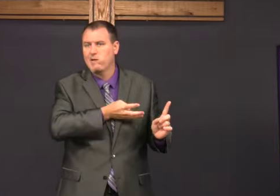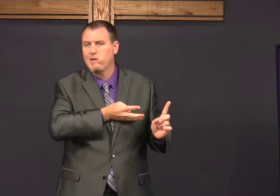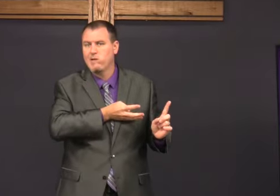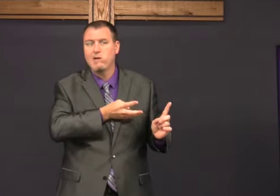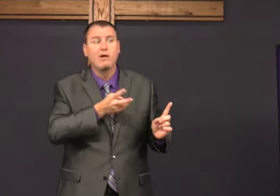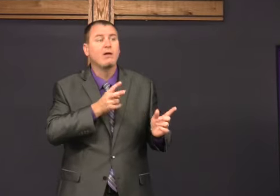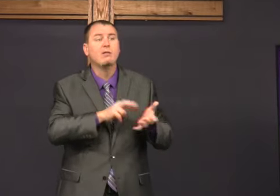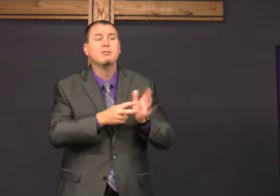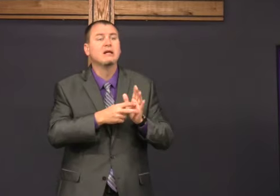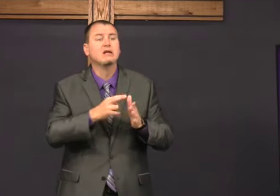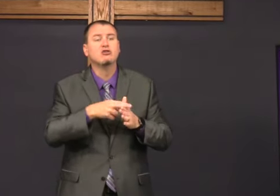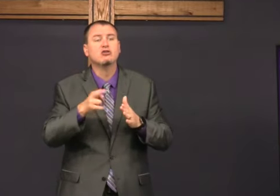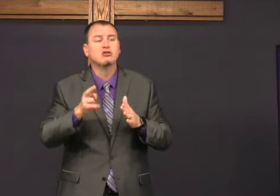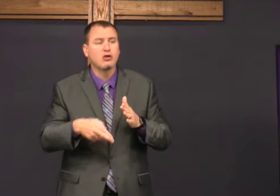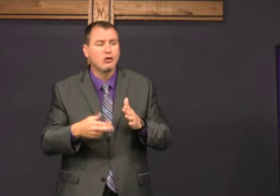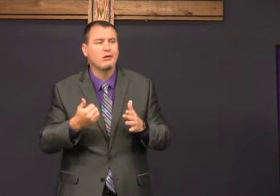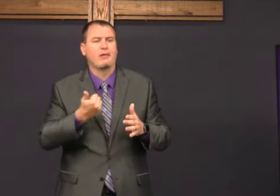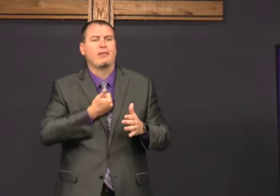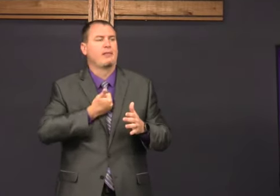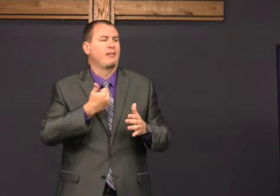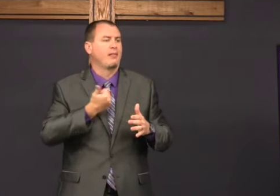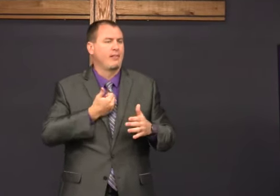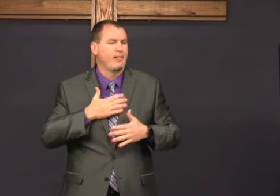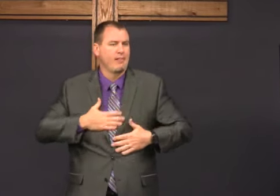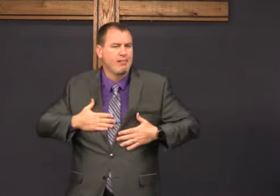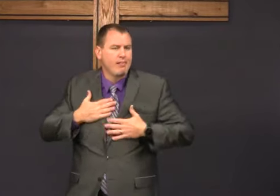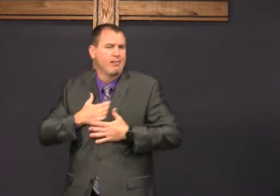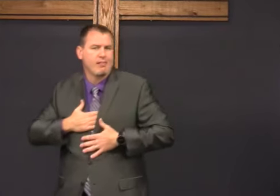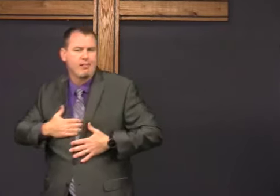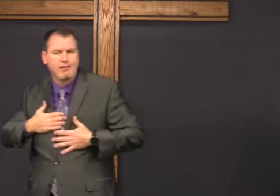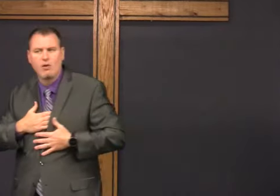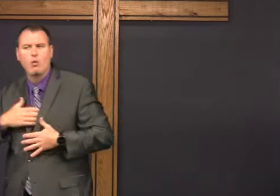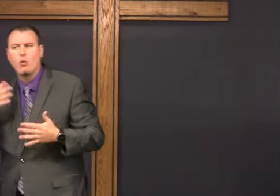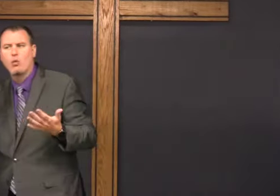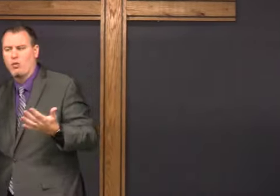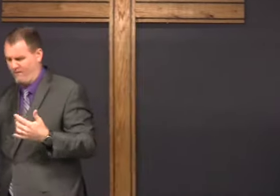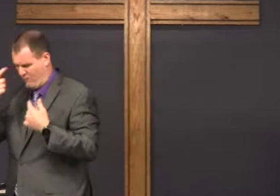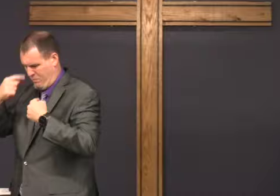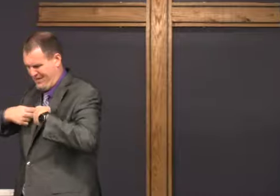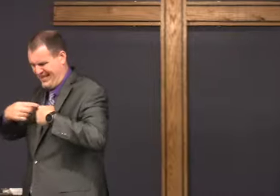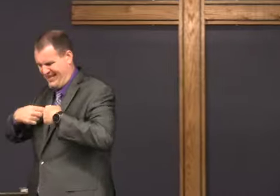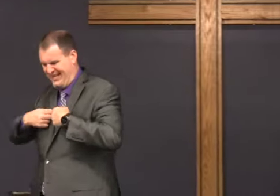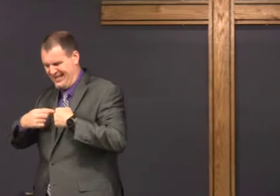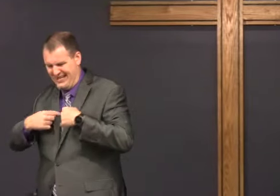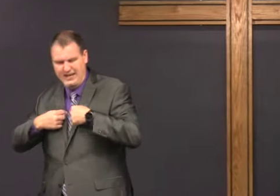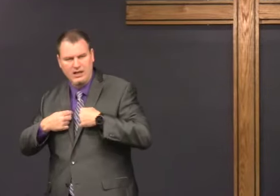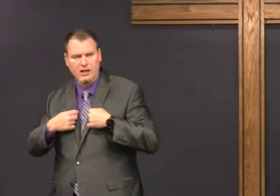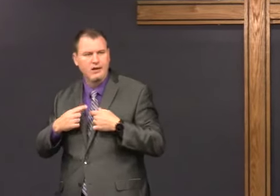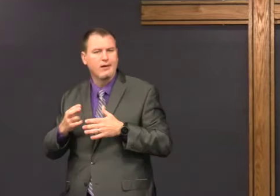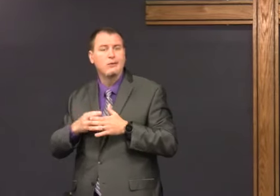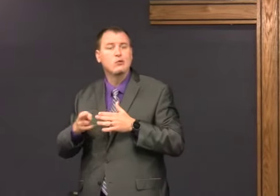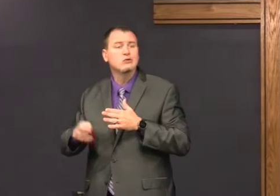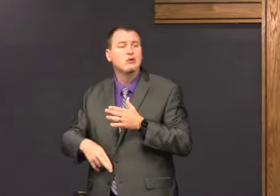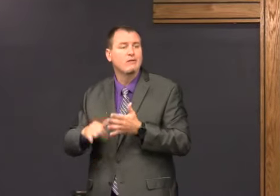that means the result is our own, we seek our